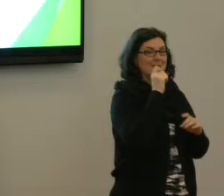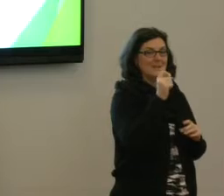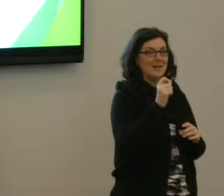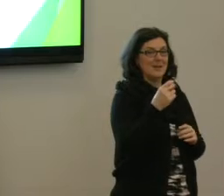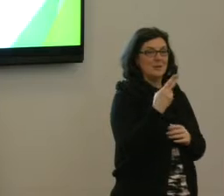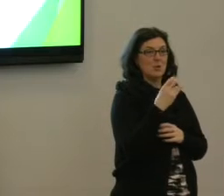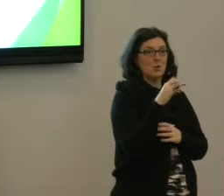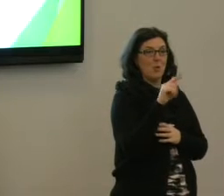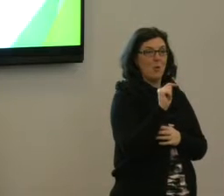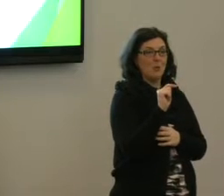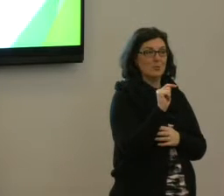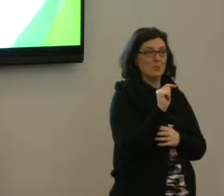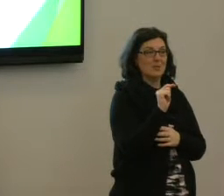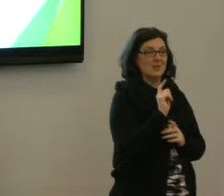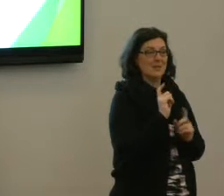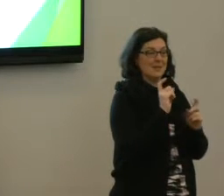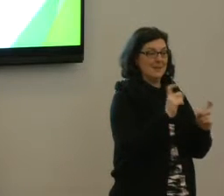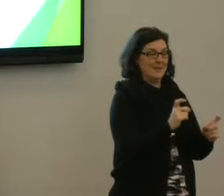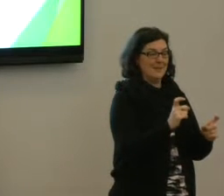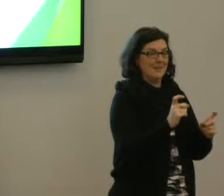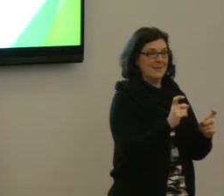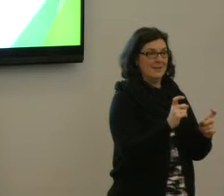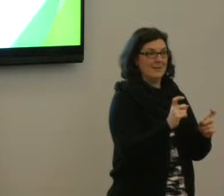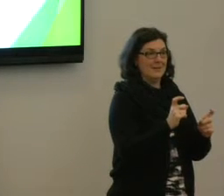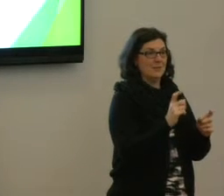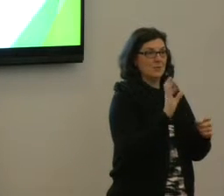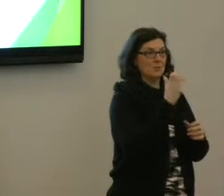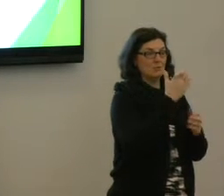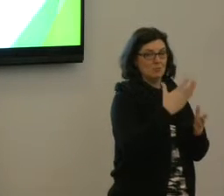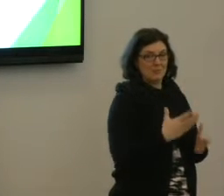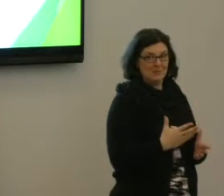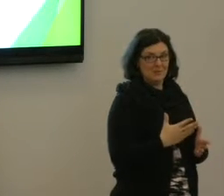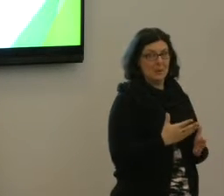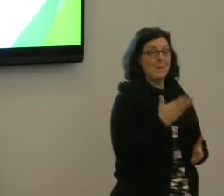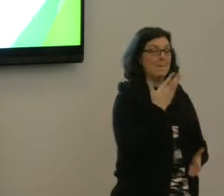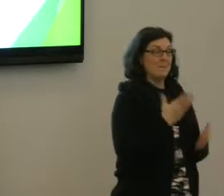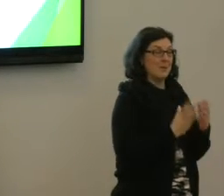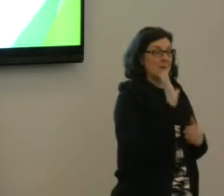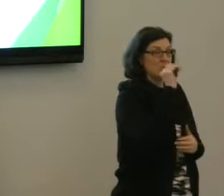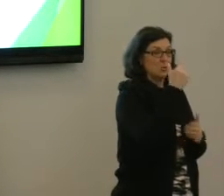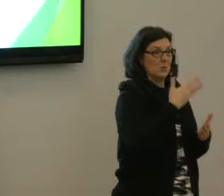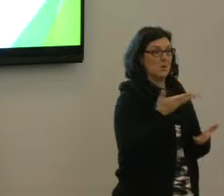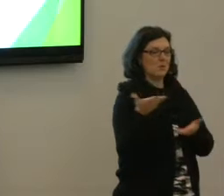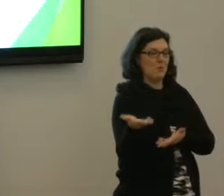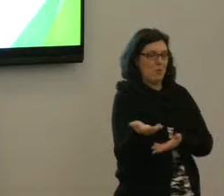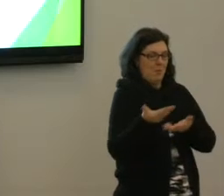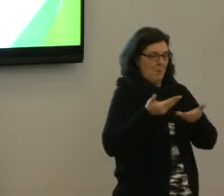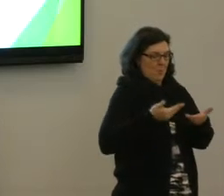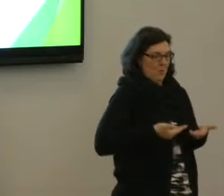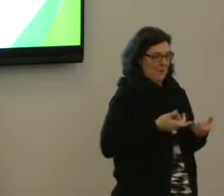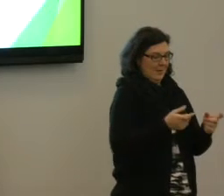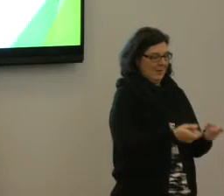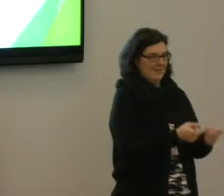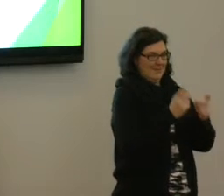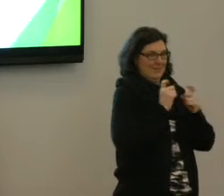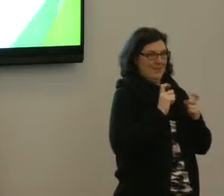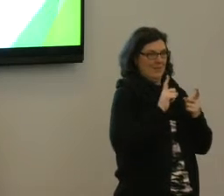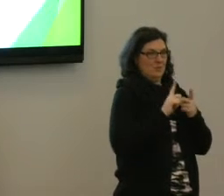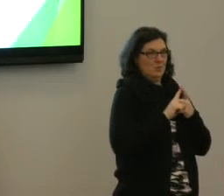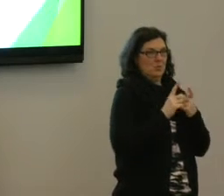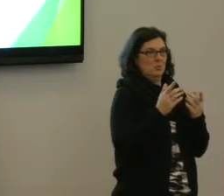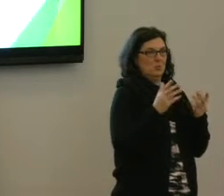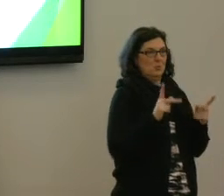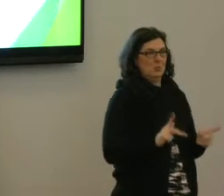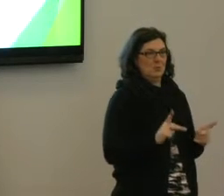that's giving the gift to the stranger. It may be the stranger that brings the gift to the host.